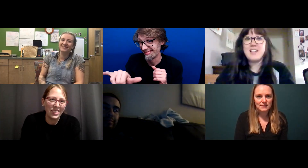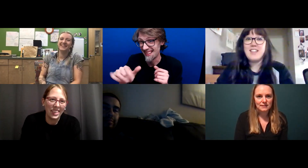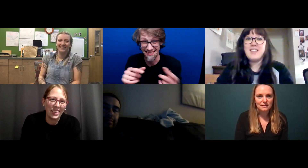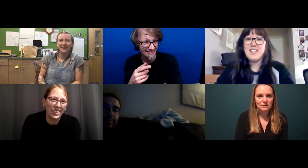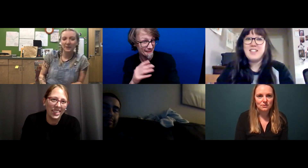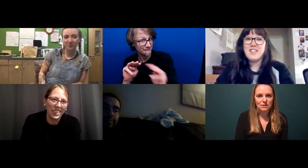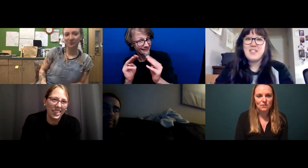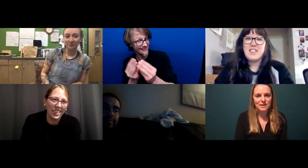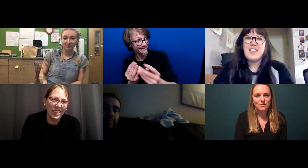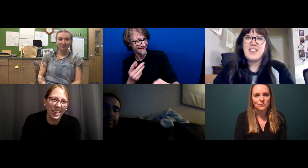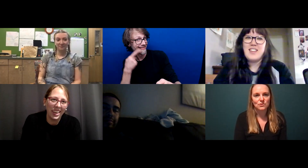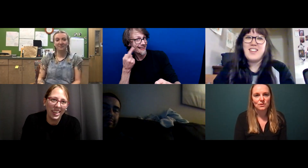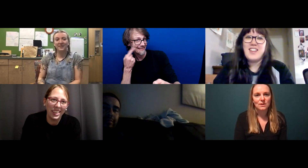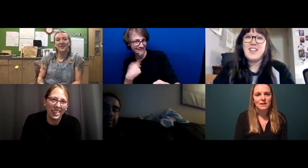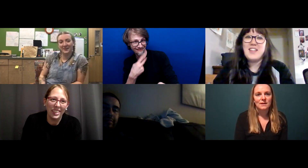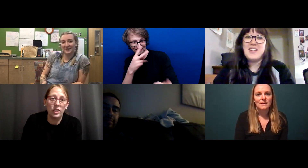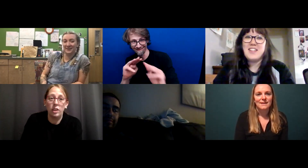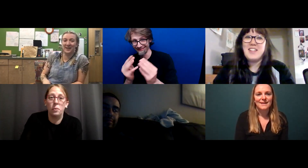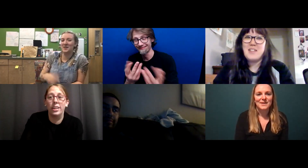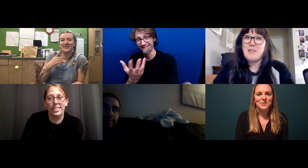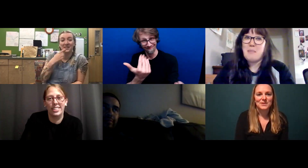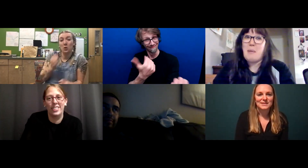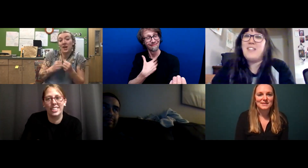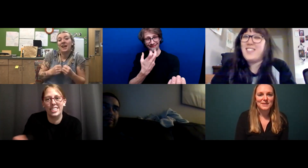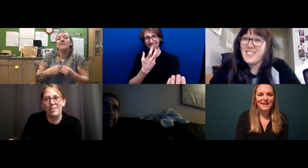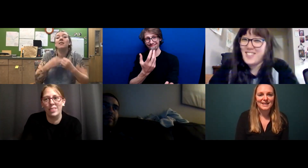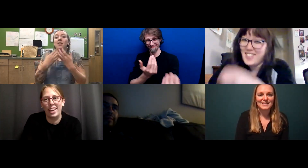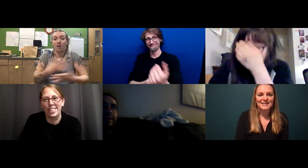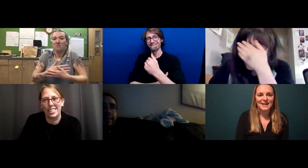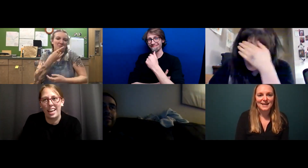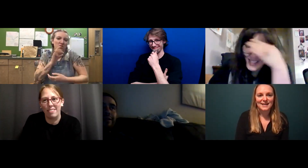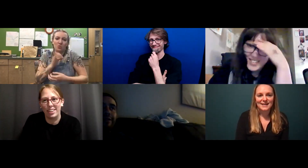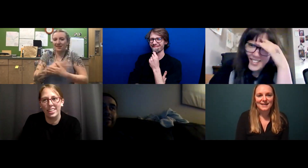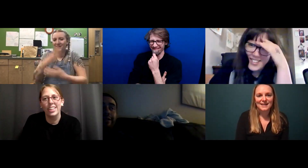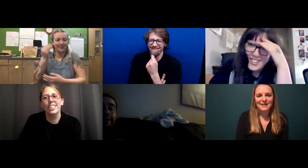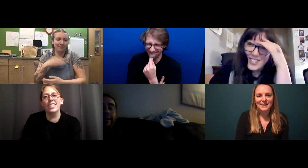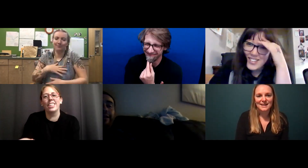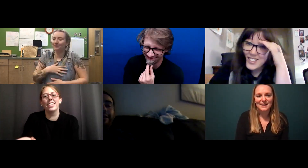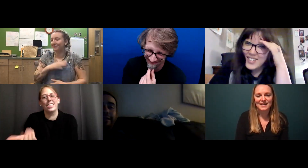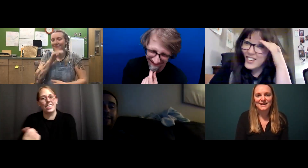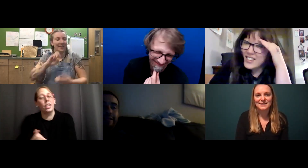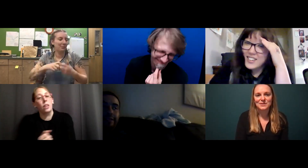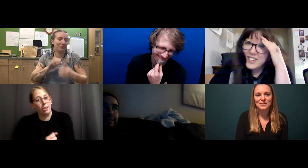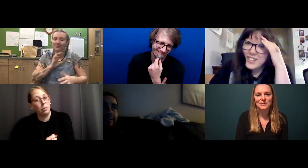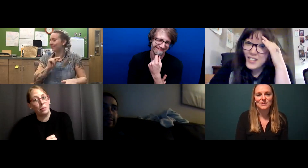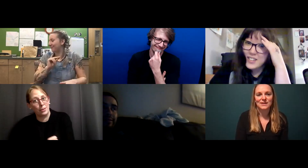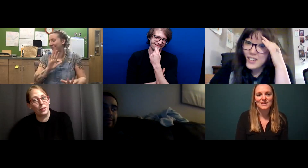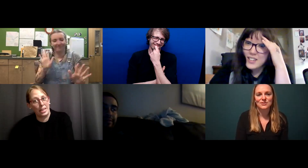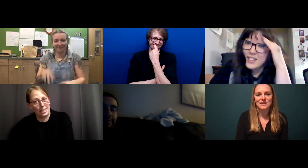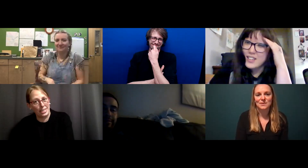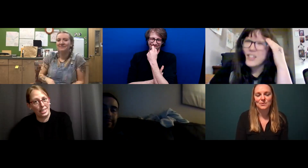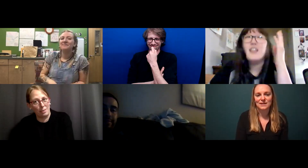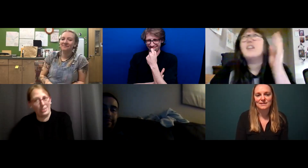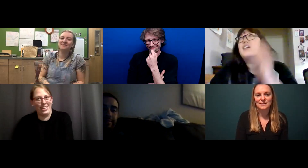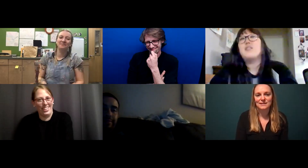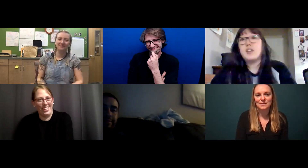Sam saying, yeah. You can see Michaela's laughing. She's saying a lot of babies don't like